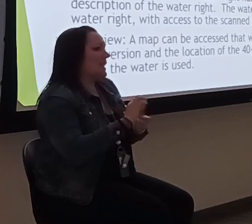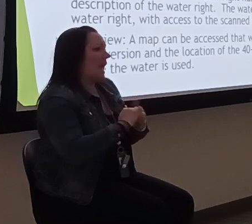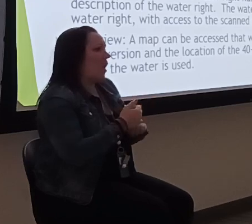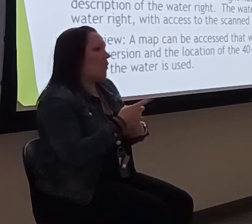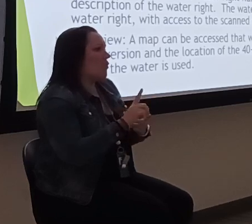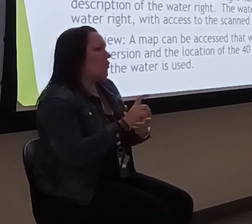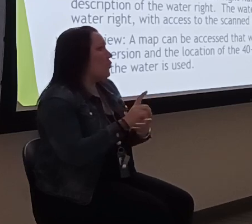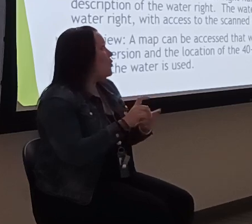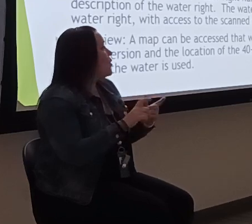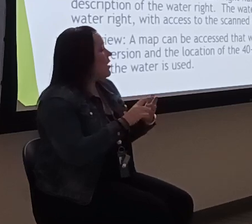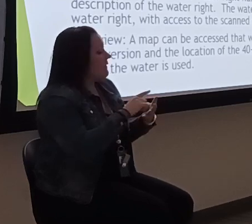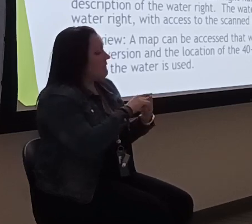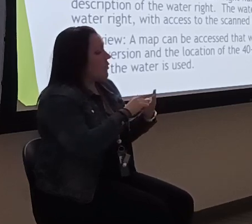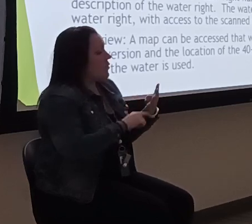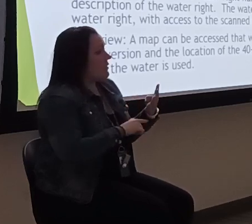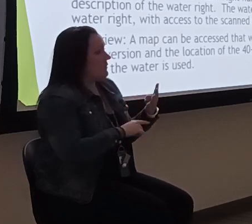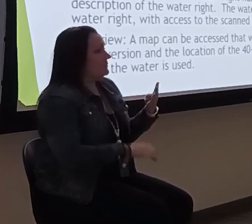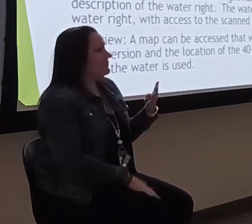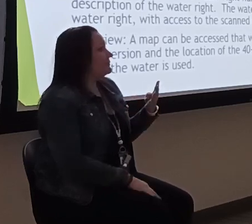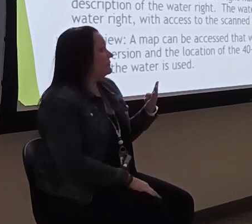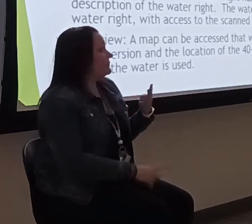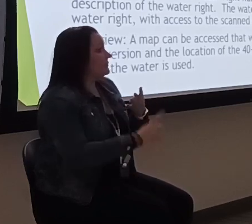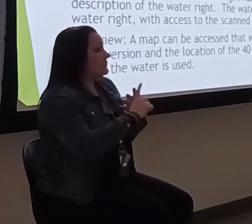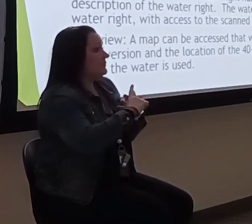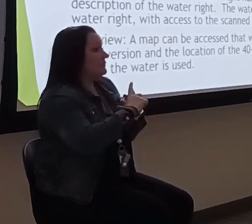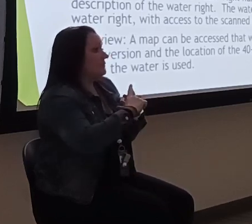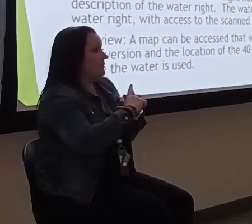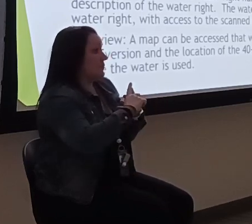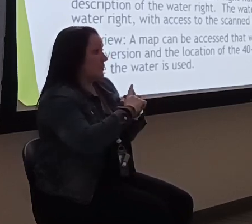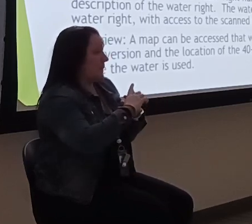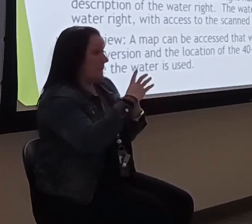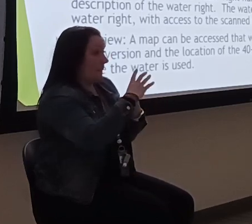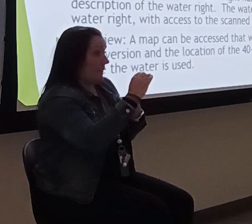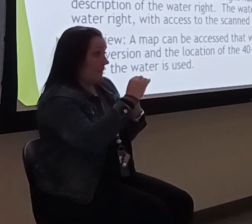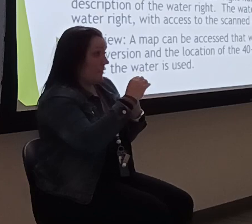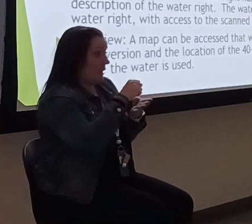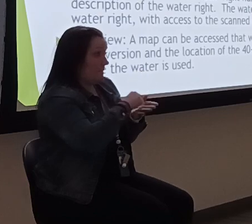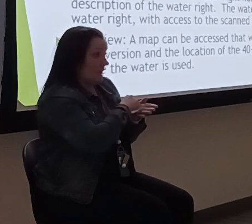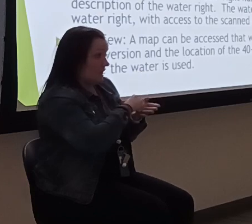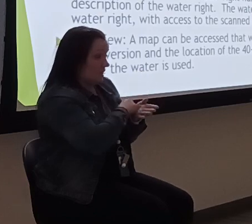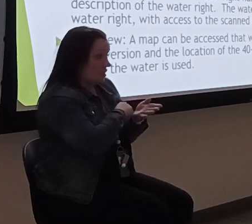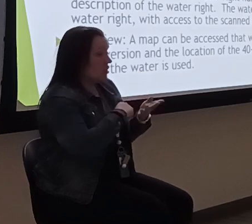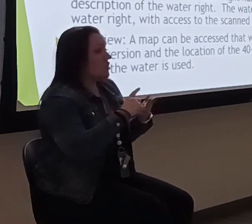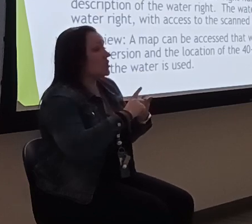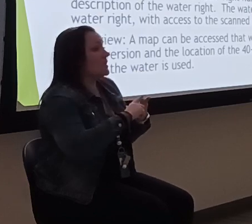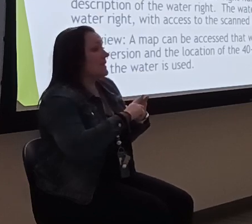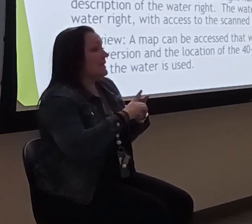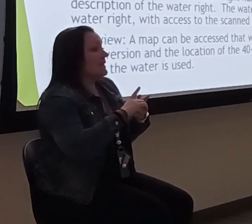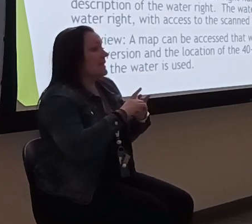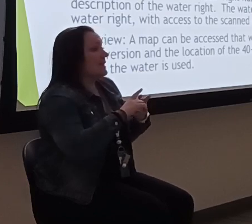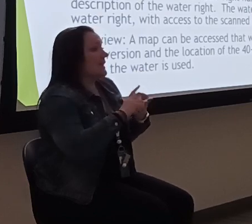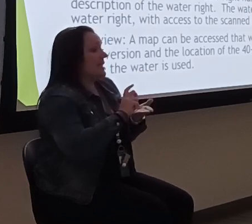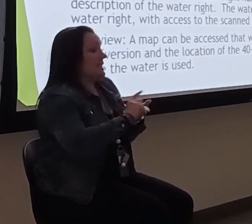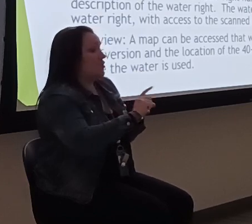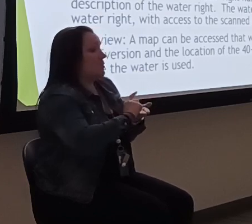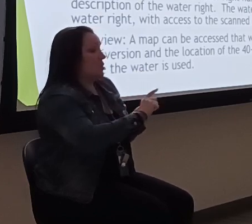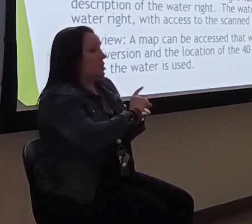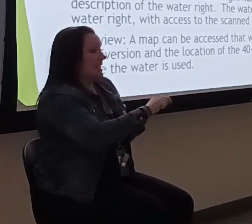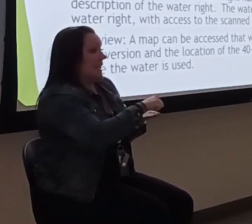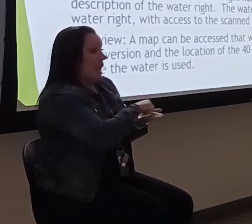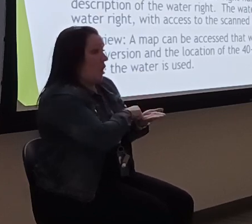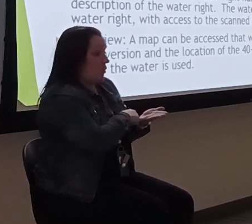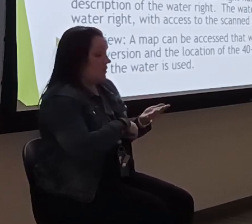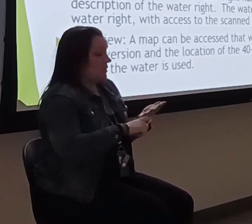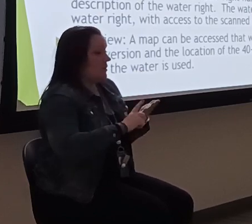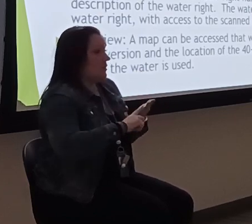in 4 different ways. You have a company page, you have a distribution account,